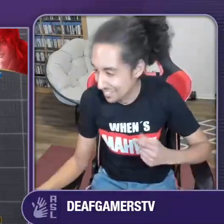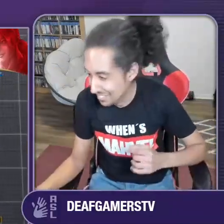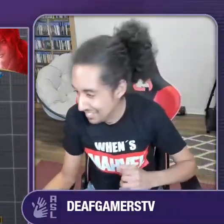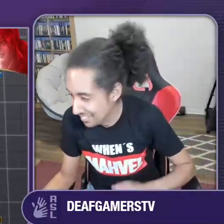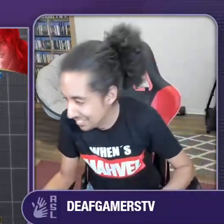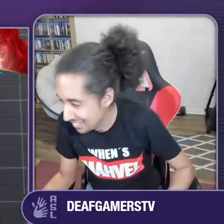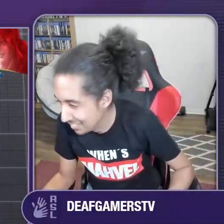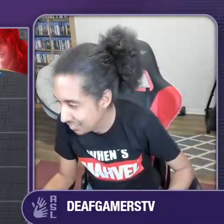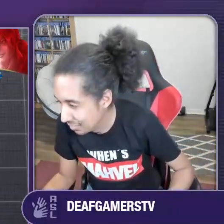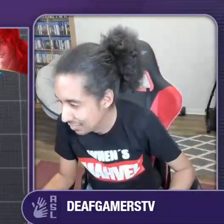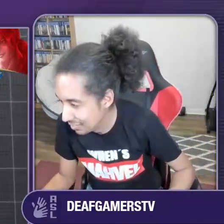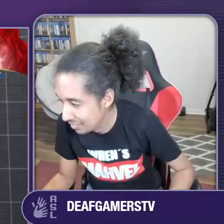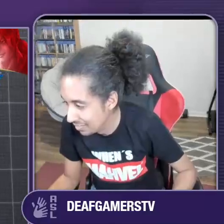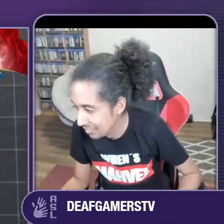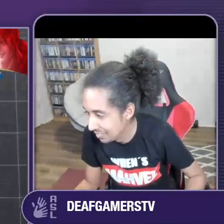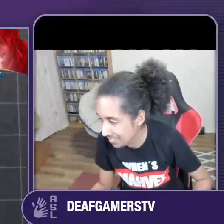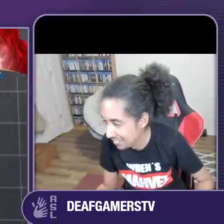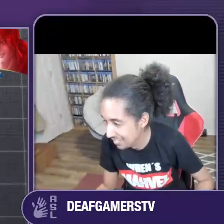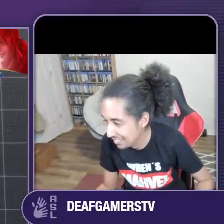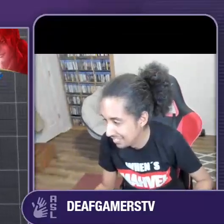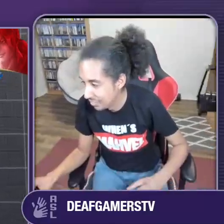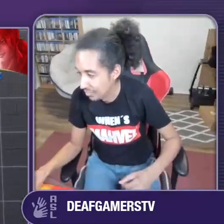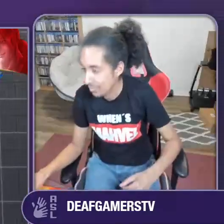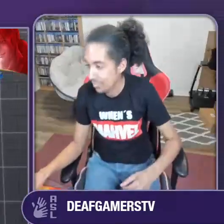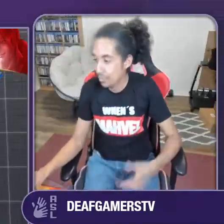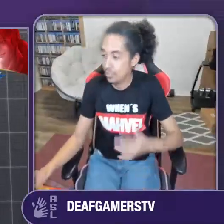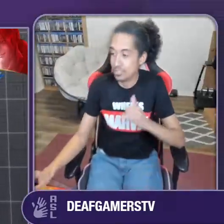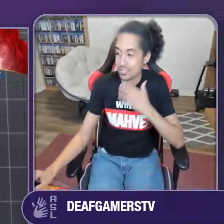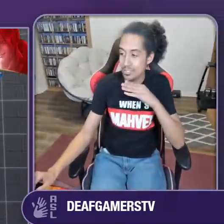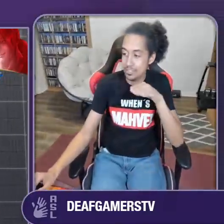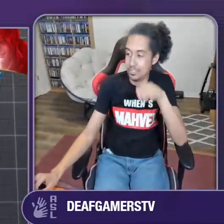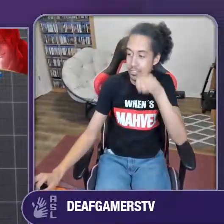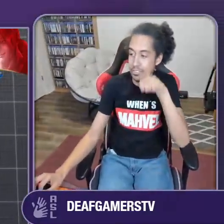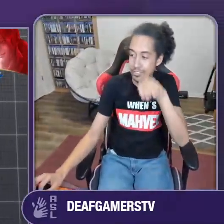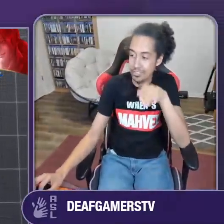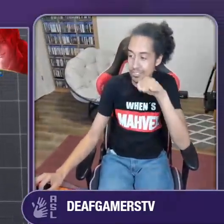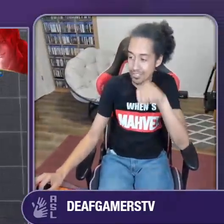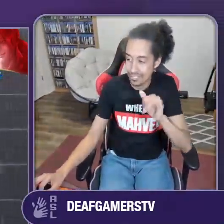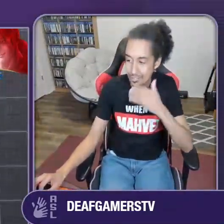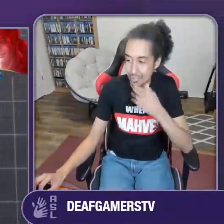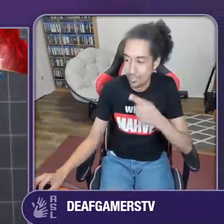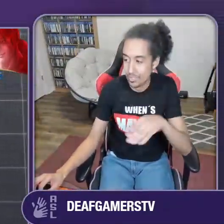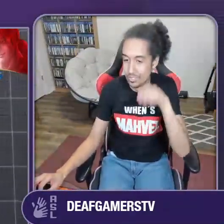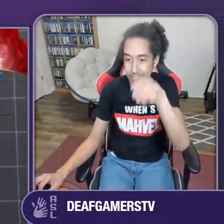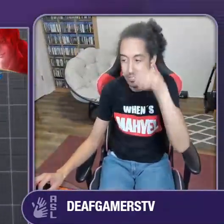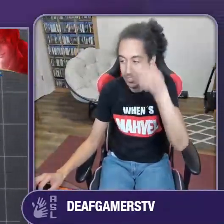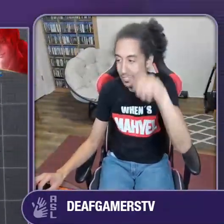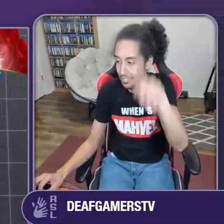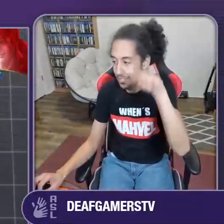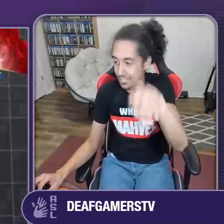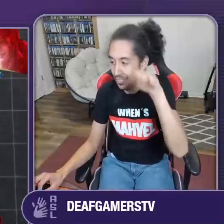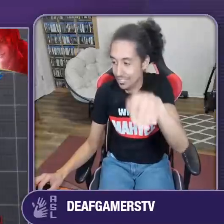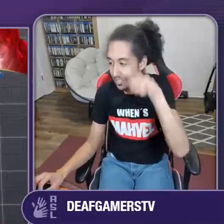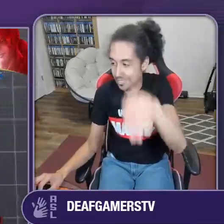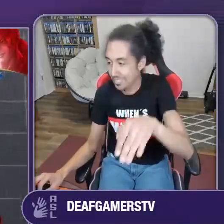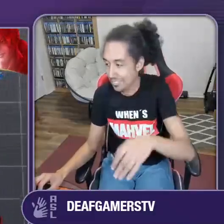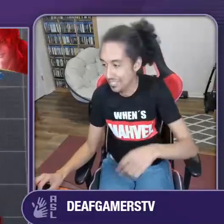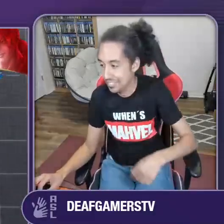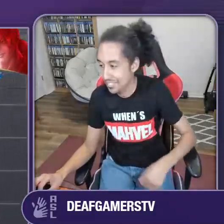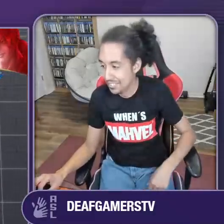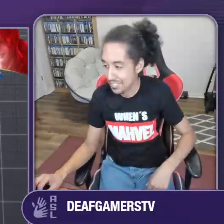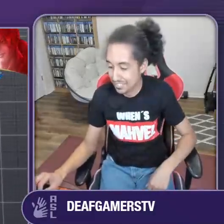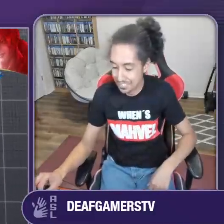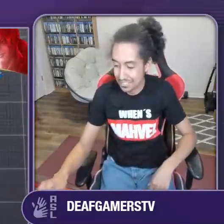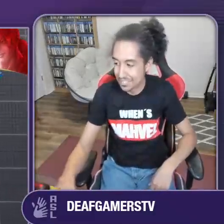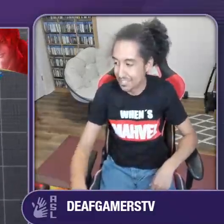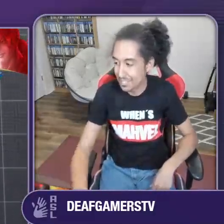out. Good interruption. Clipping out right now is Metro M. Just making sure that Jazdero